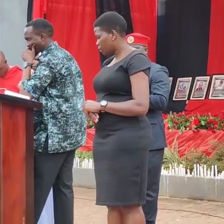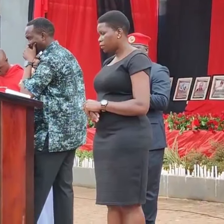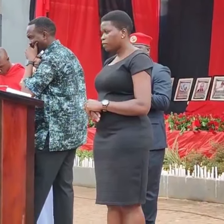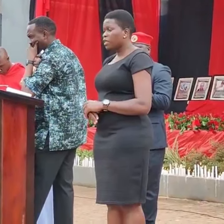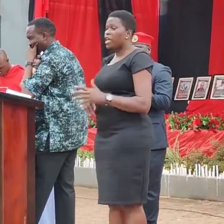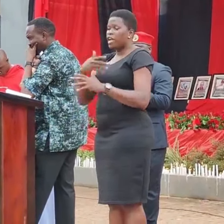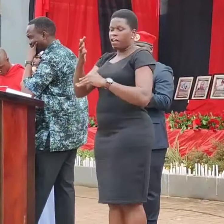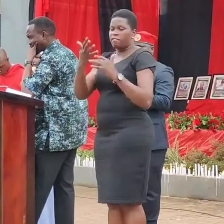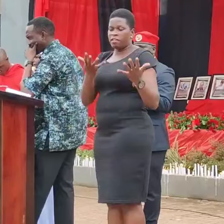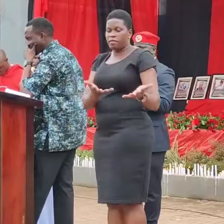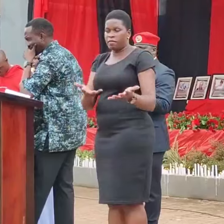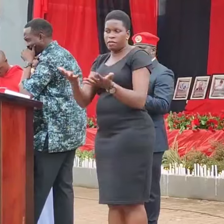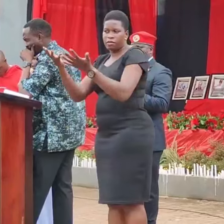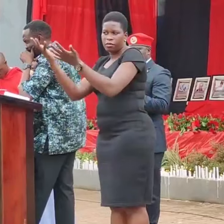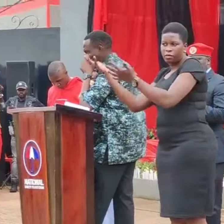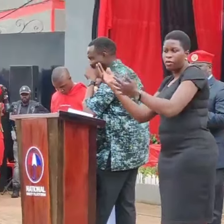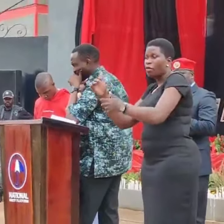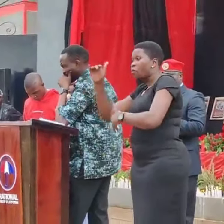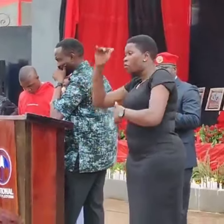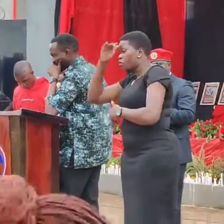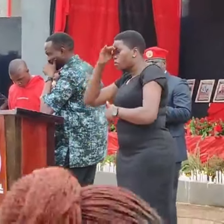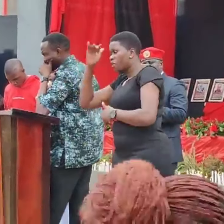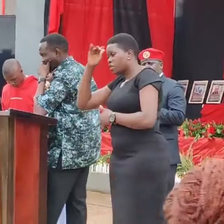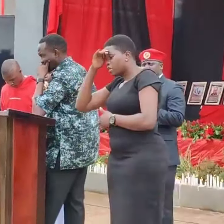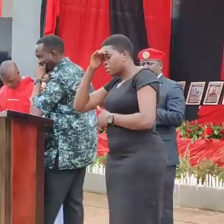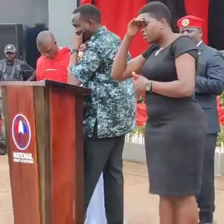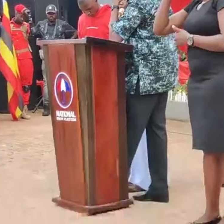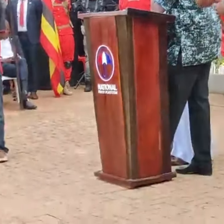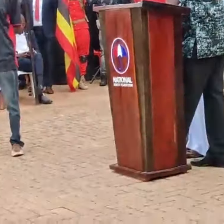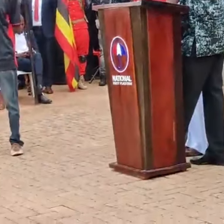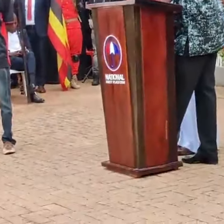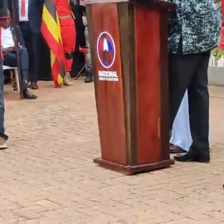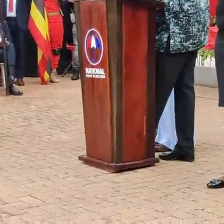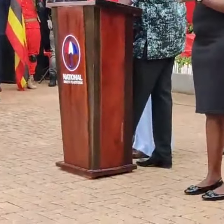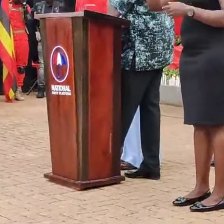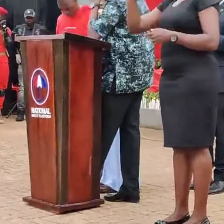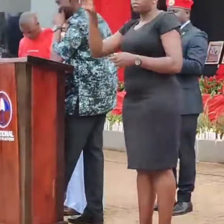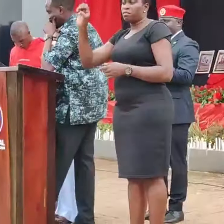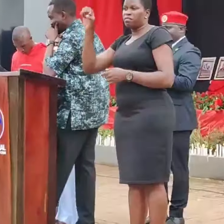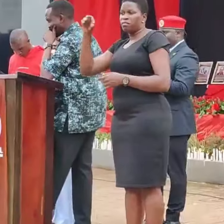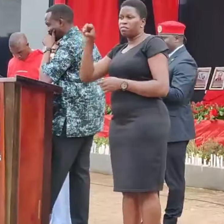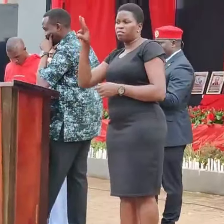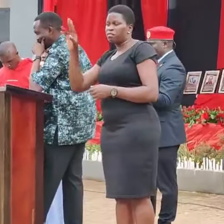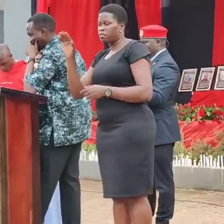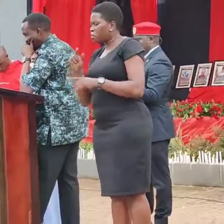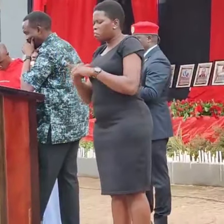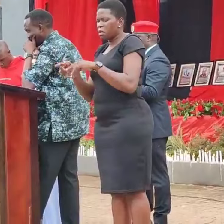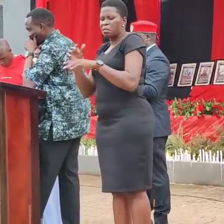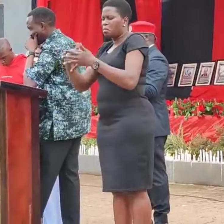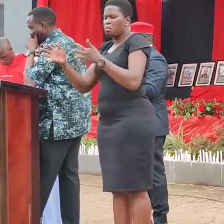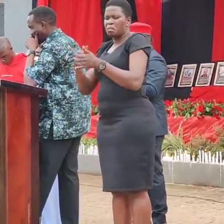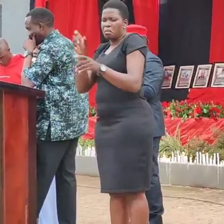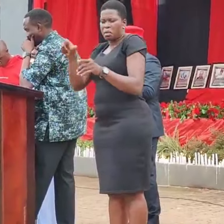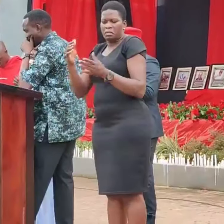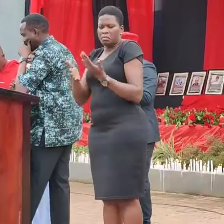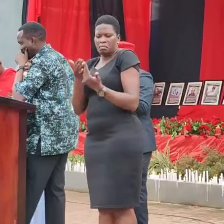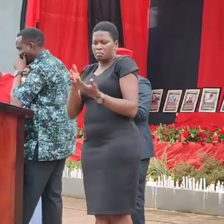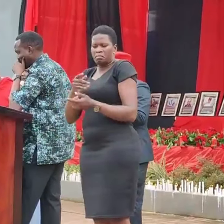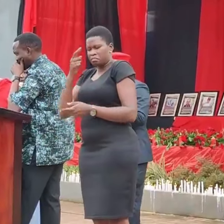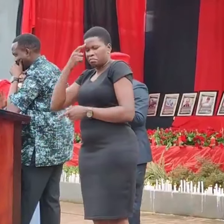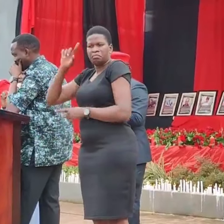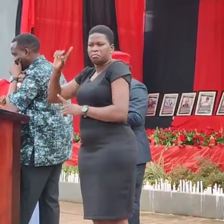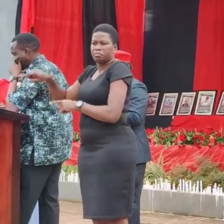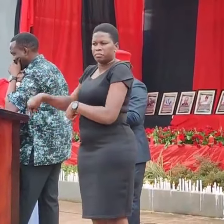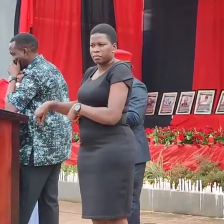So I was taken to police station in Elebu, but nobody mind about me.